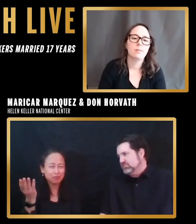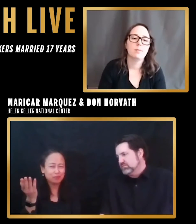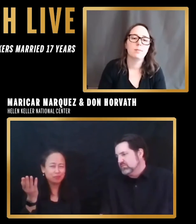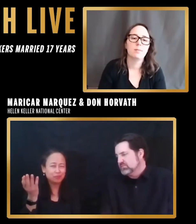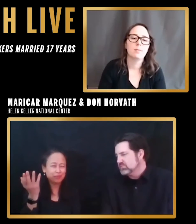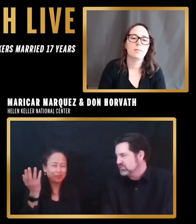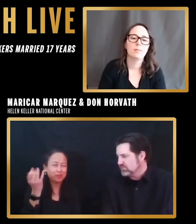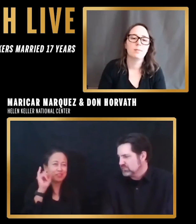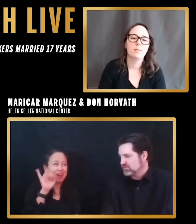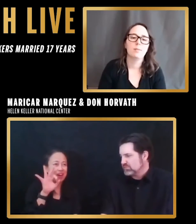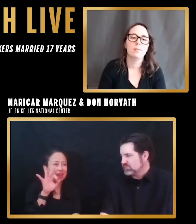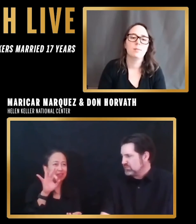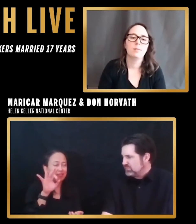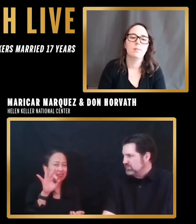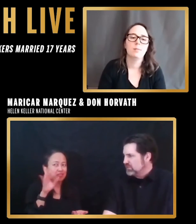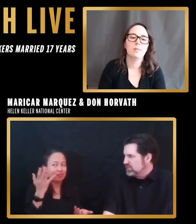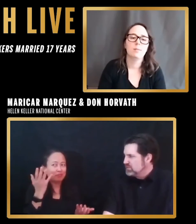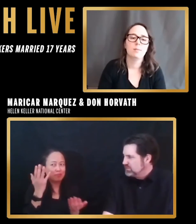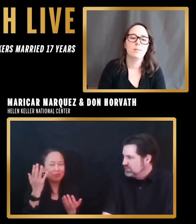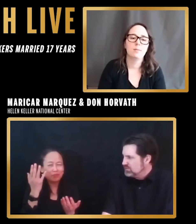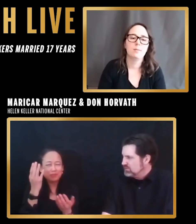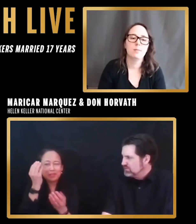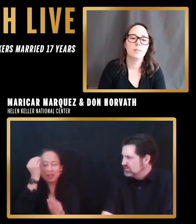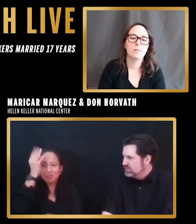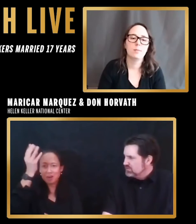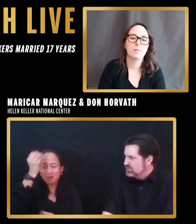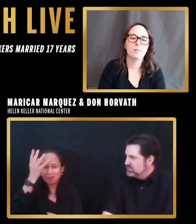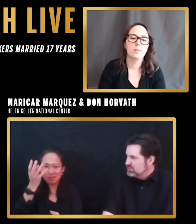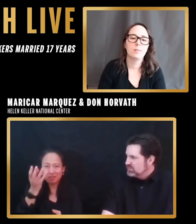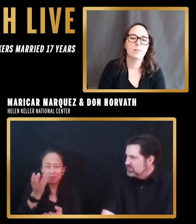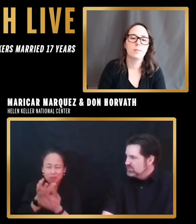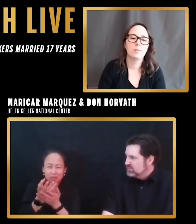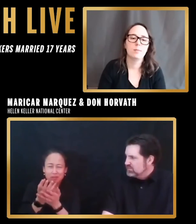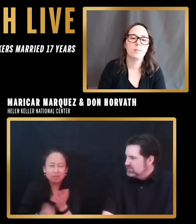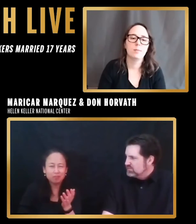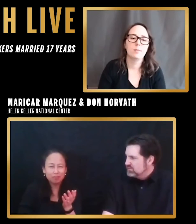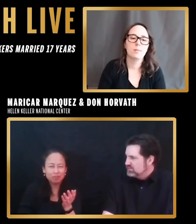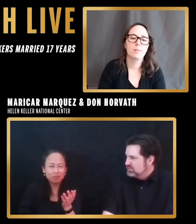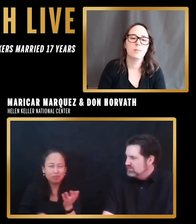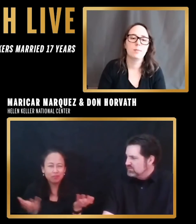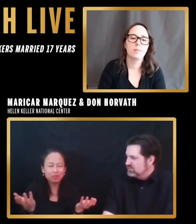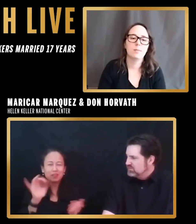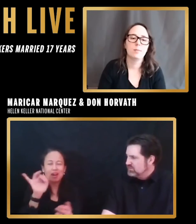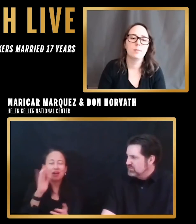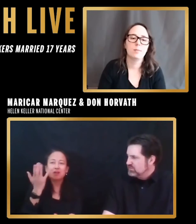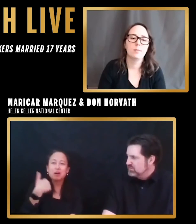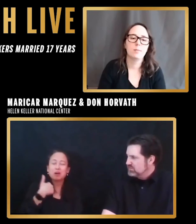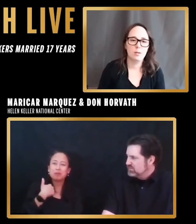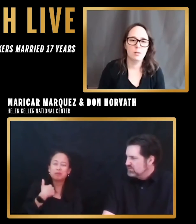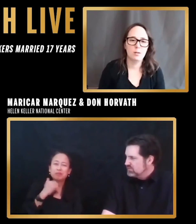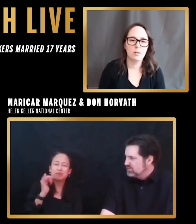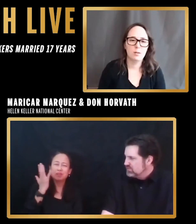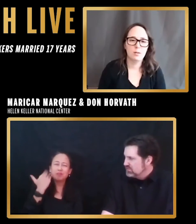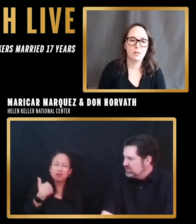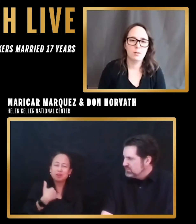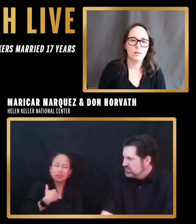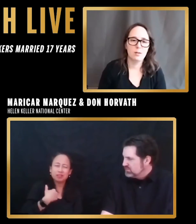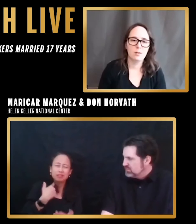I guess, but it's normal for anybody who's deafblind. You